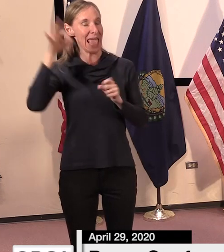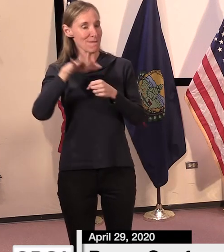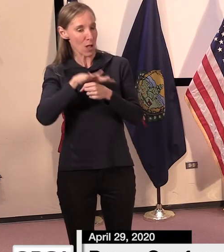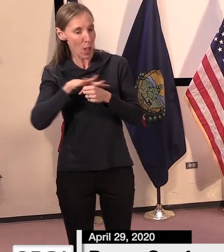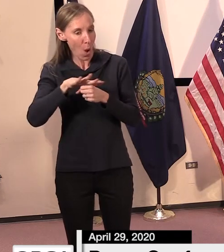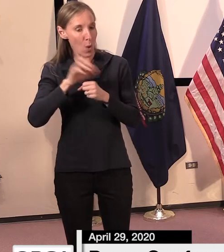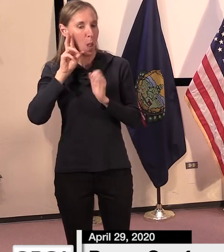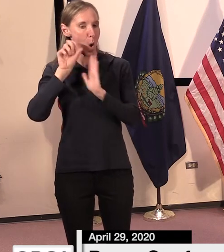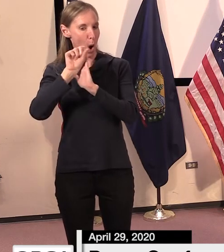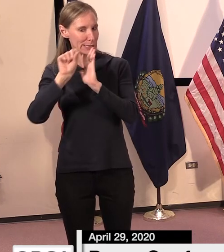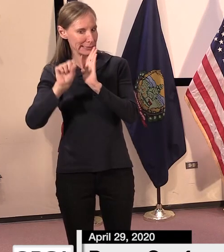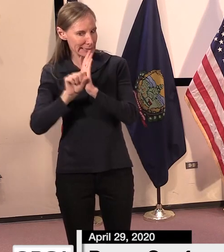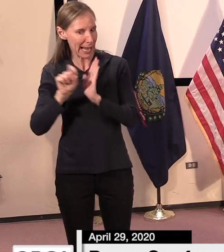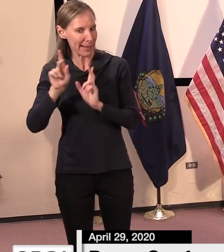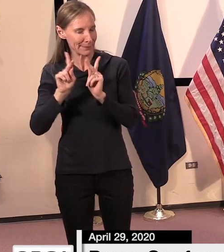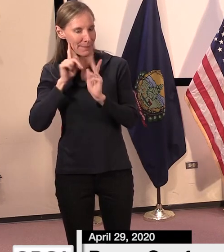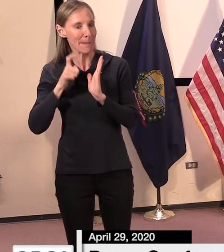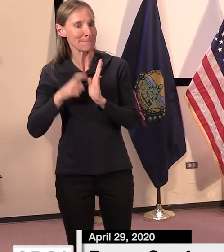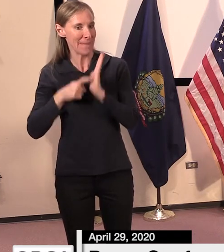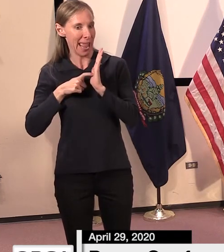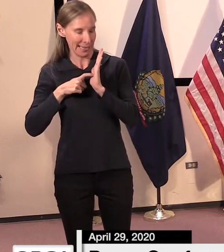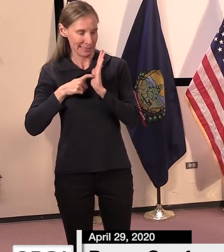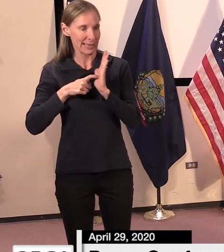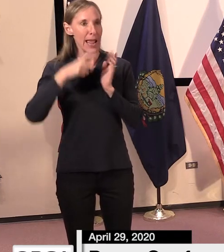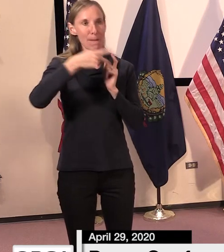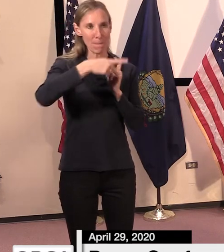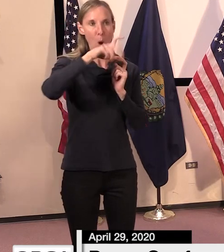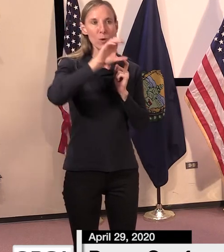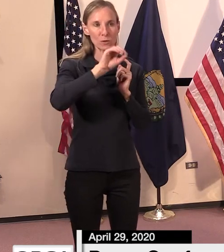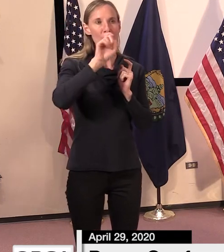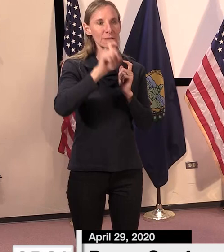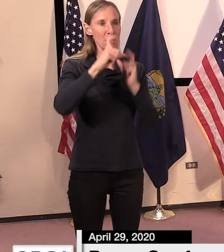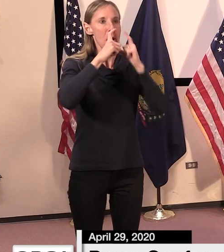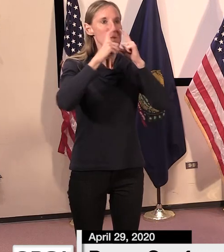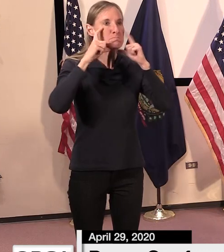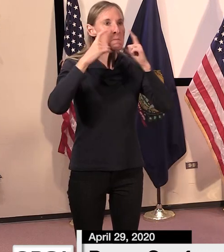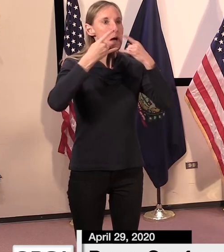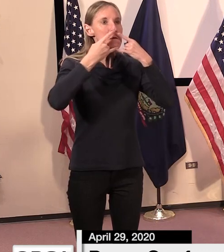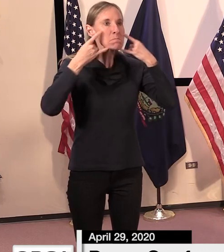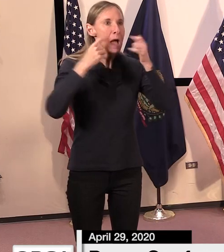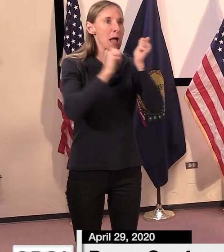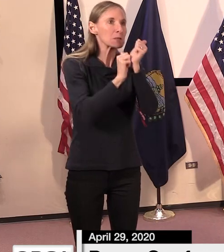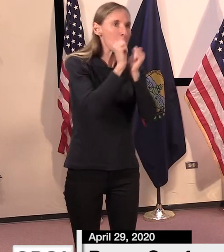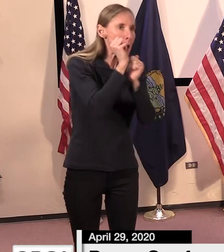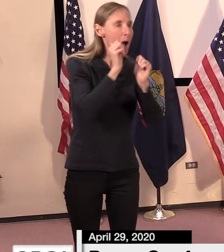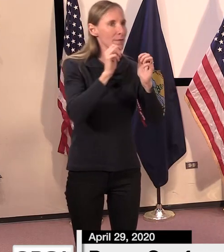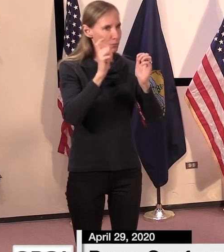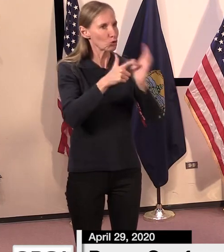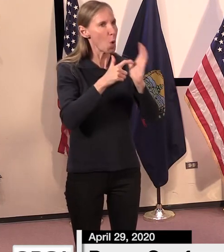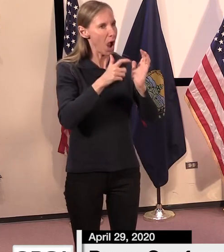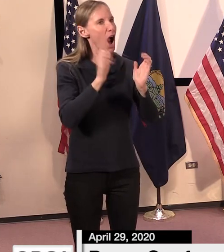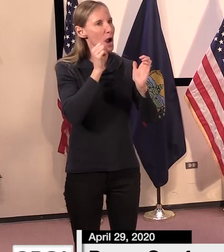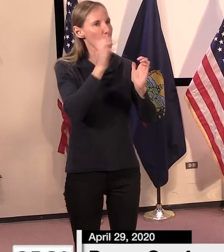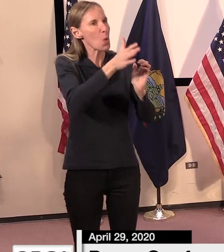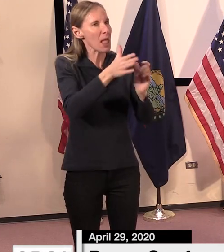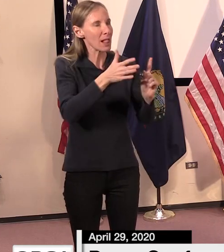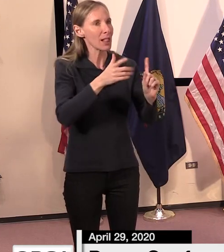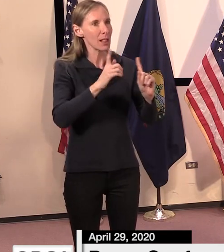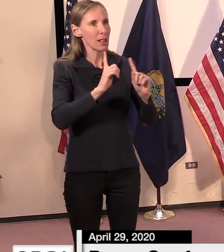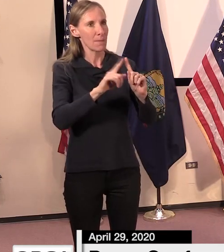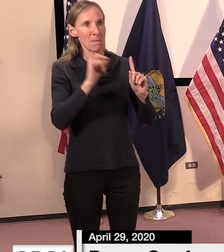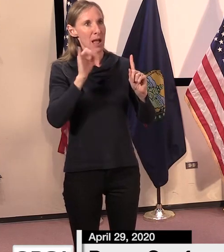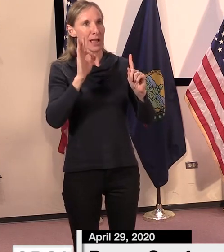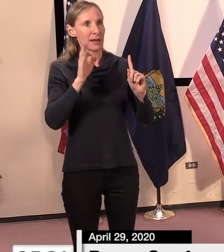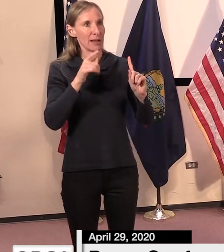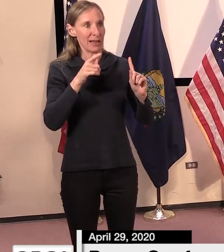ordinances mandate the wearing of masks and gloves, the drivers are required and do wear